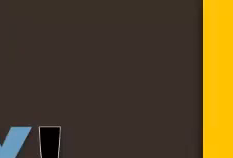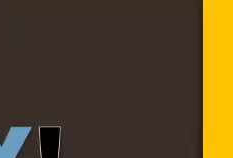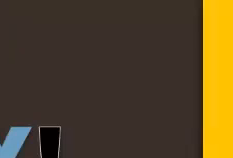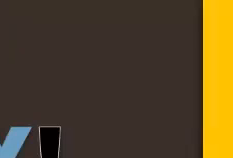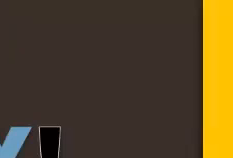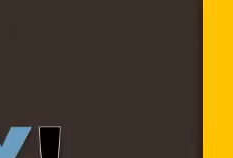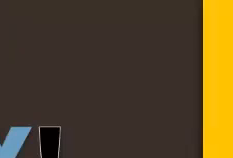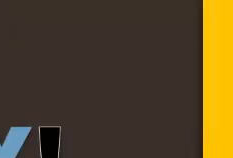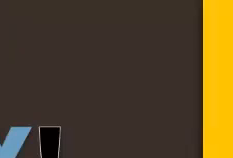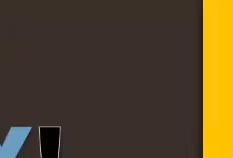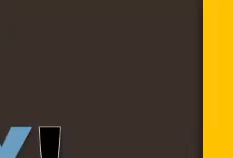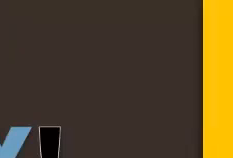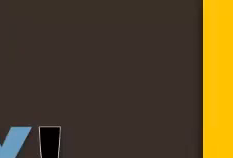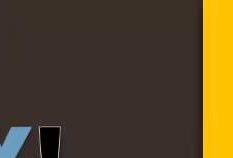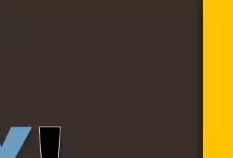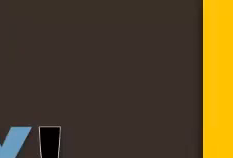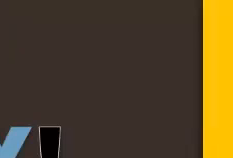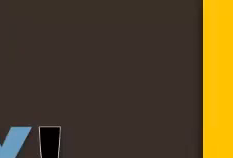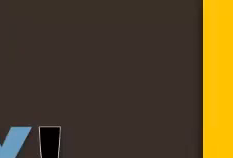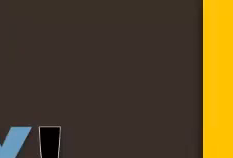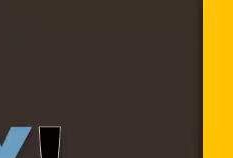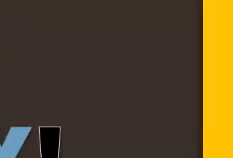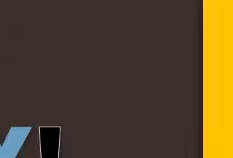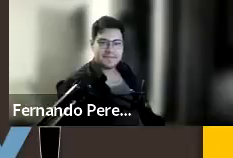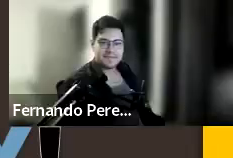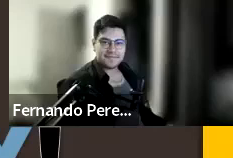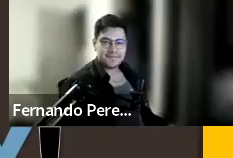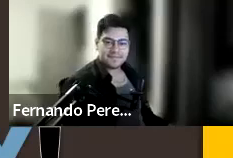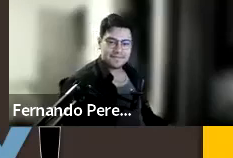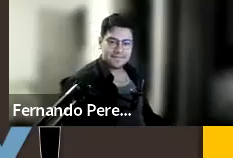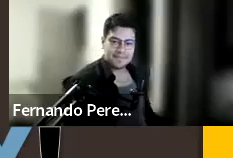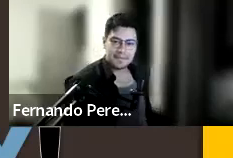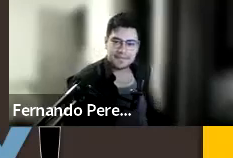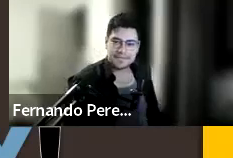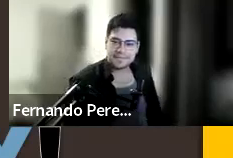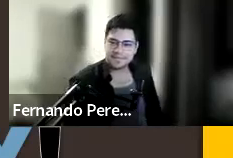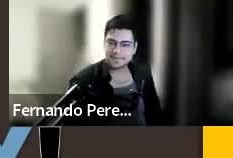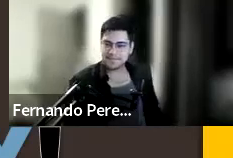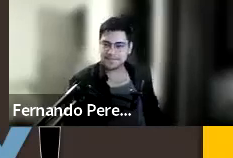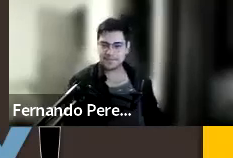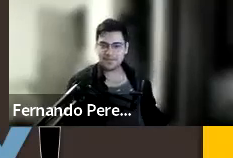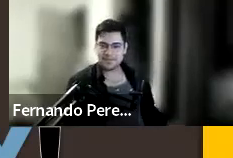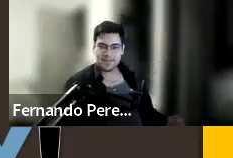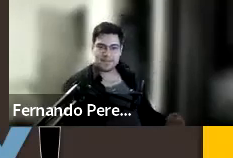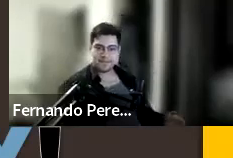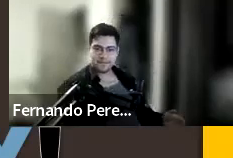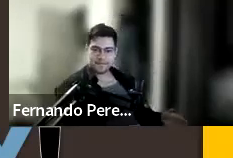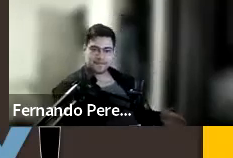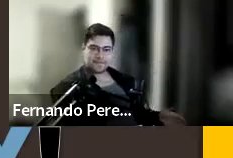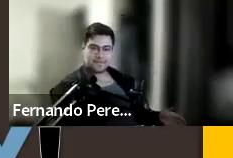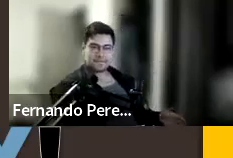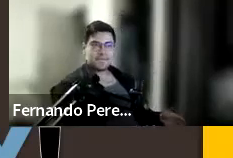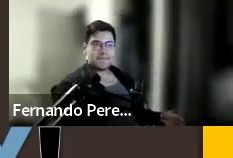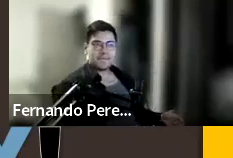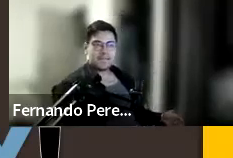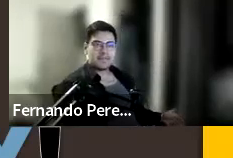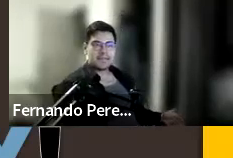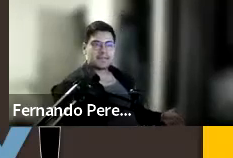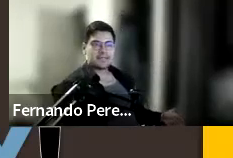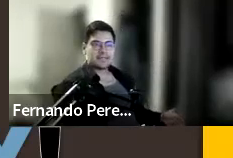Yes. Yes. All right. Yes, of course. Tell me. ¿Qué pasó? Cuéntenme. Alguien por ahí dijo teacher,